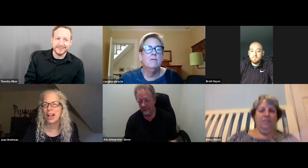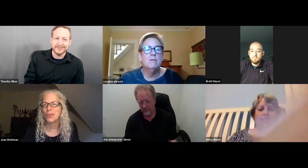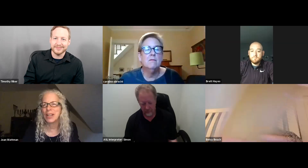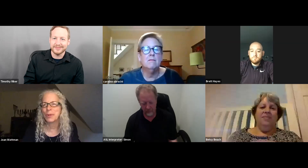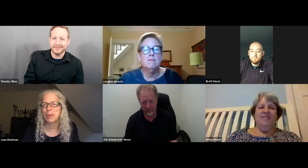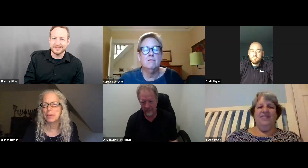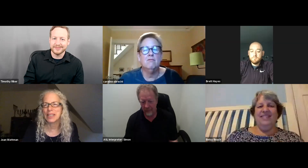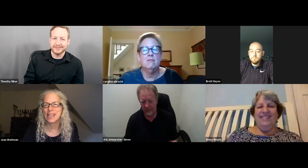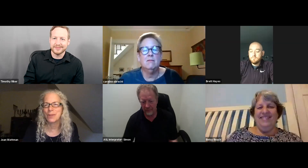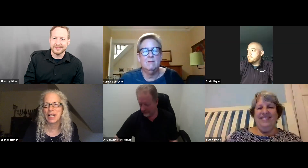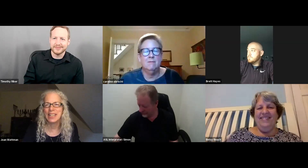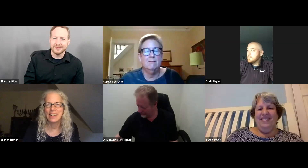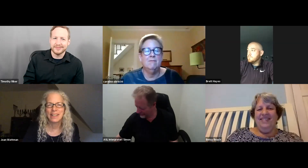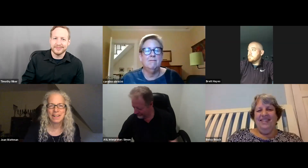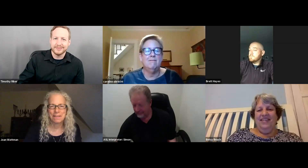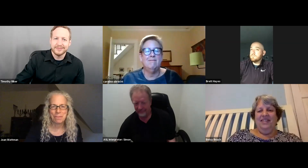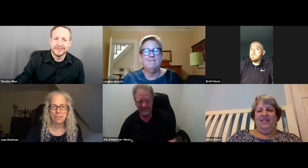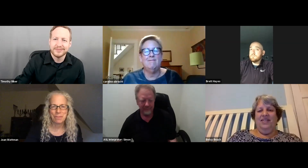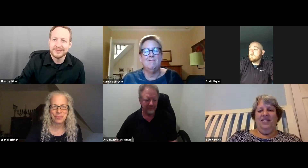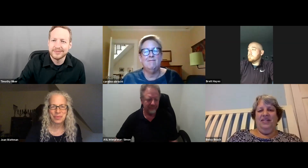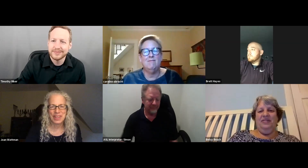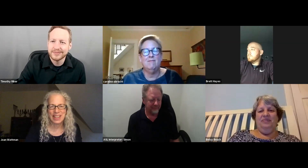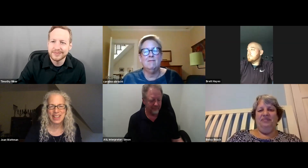you in gallery and we'll be able to say goodbye.